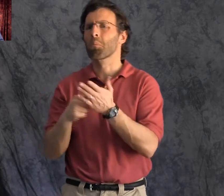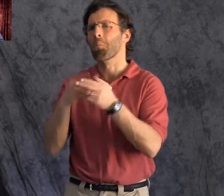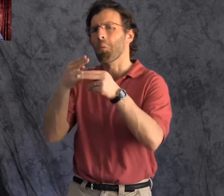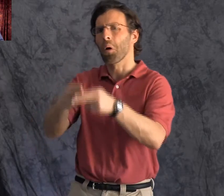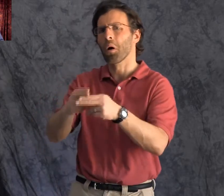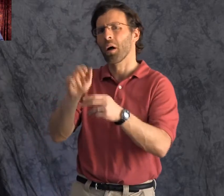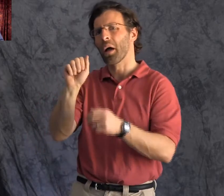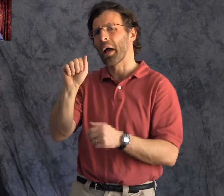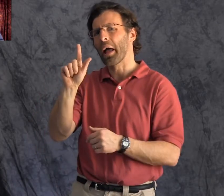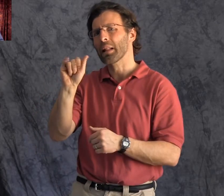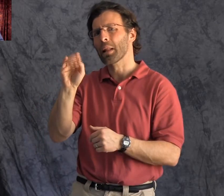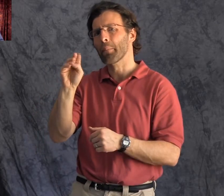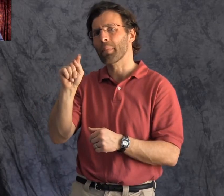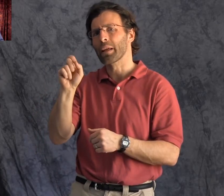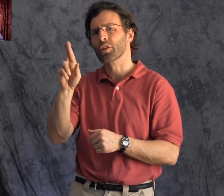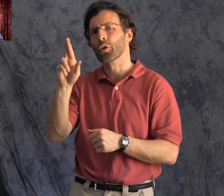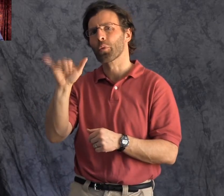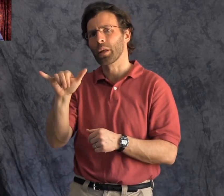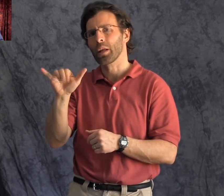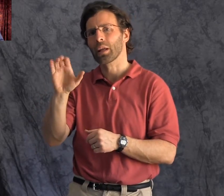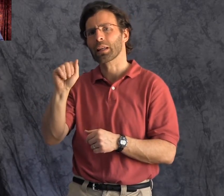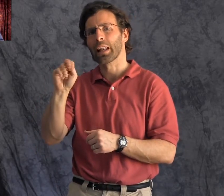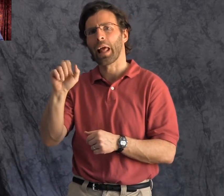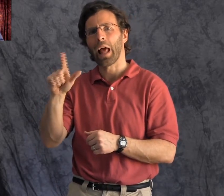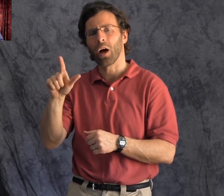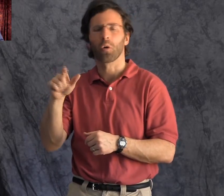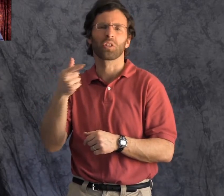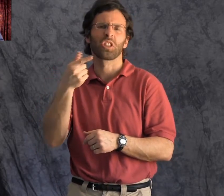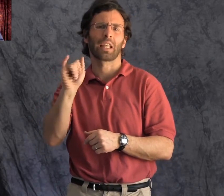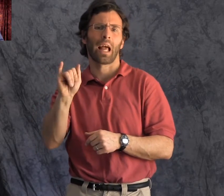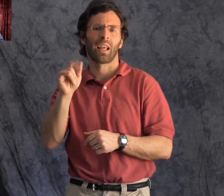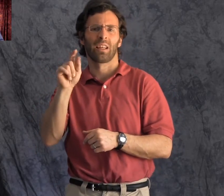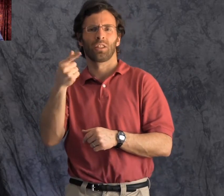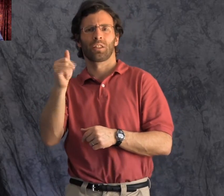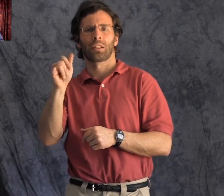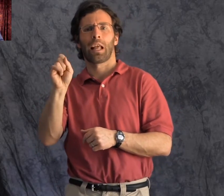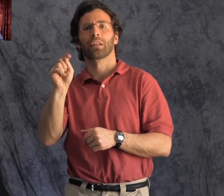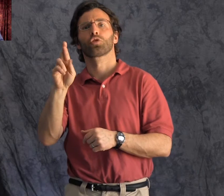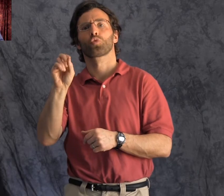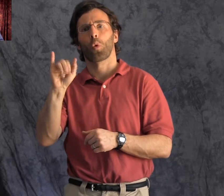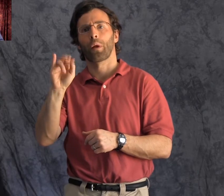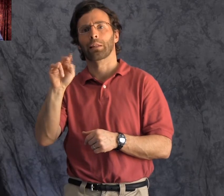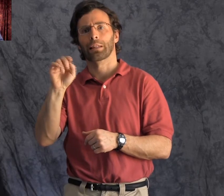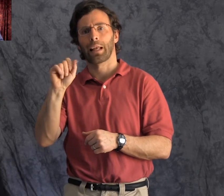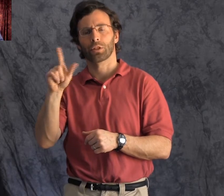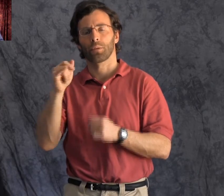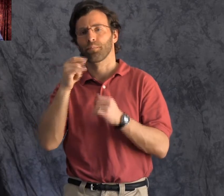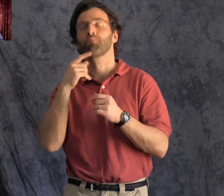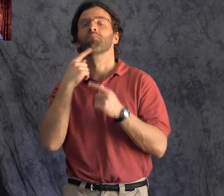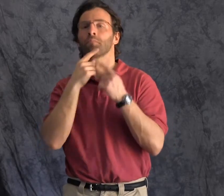throat, an esophagus, a stomach, small intestines, and the large intestines.